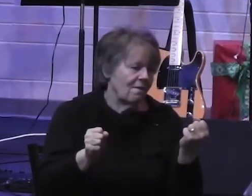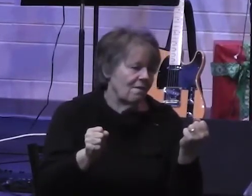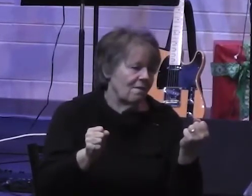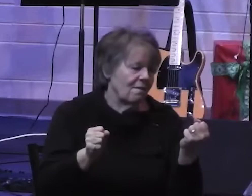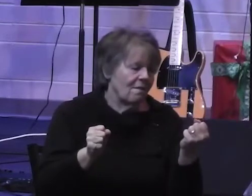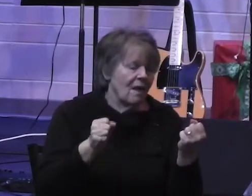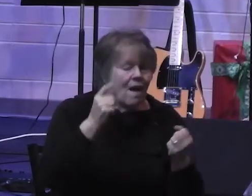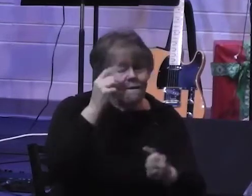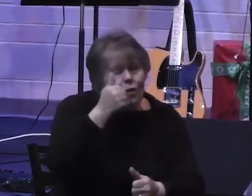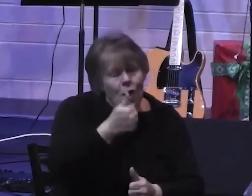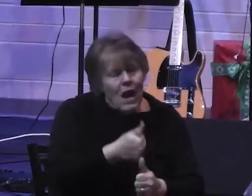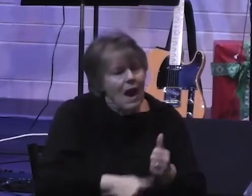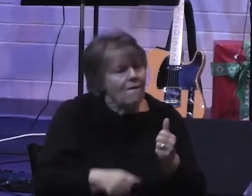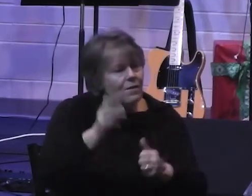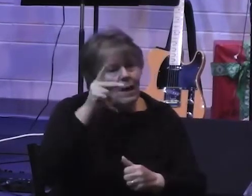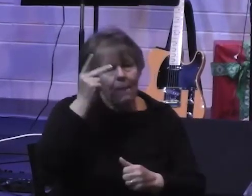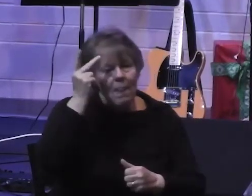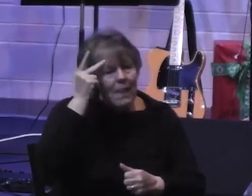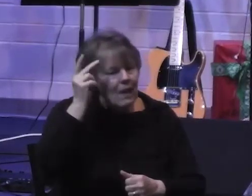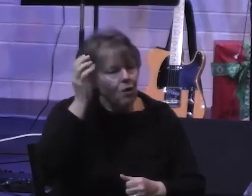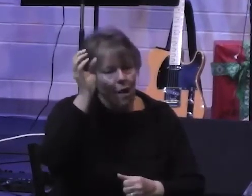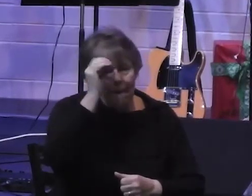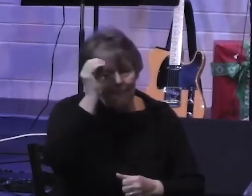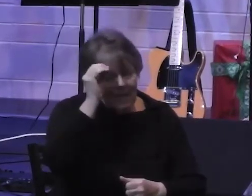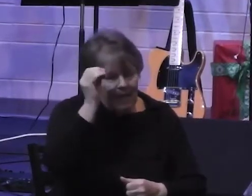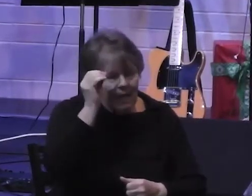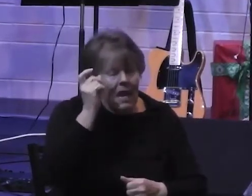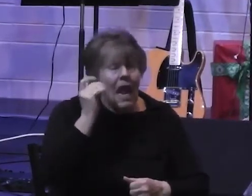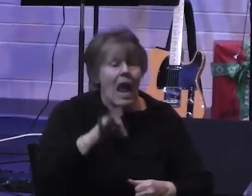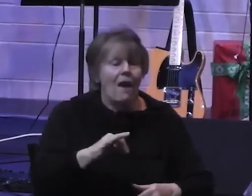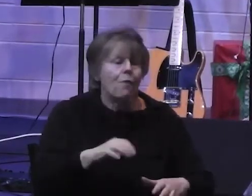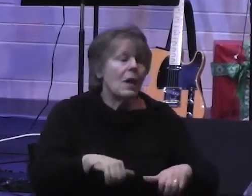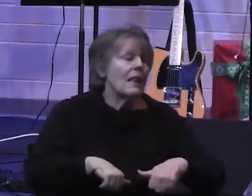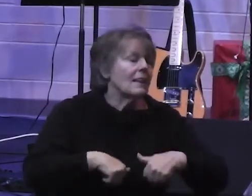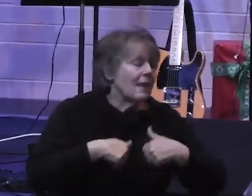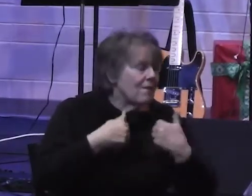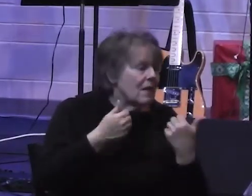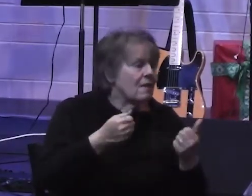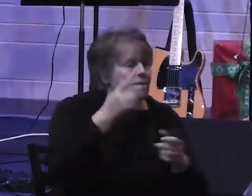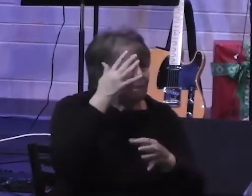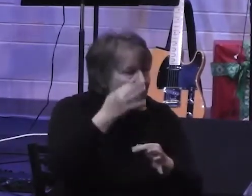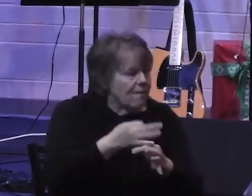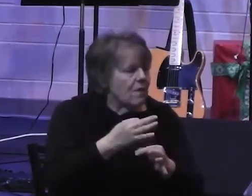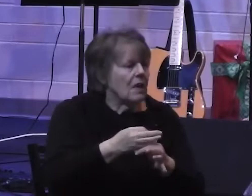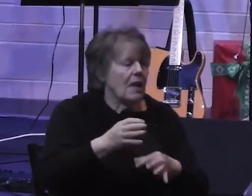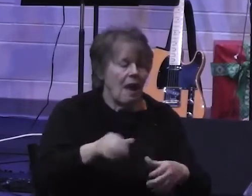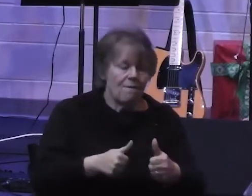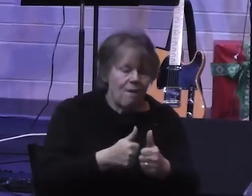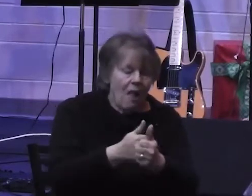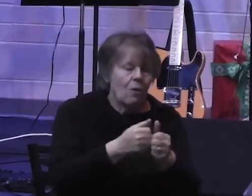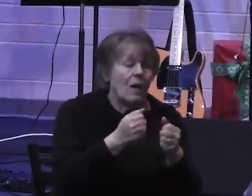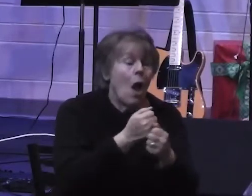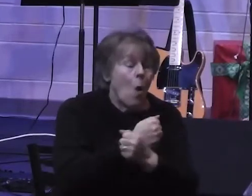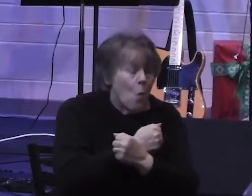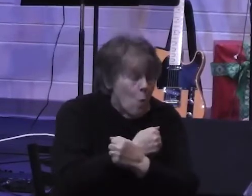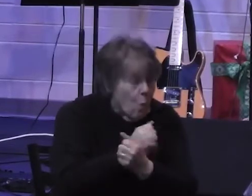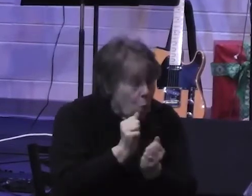possibly hear is we live it out faithfully, in dependence and submitted to love for God and love for